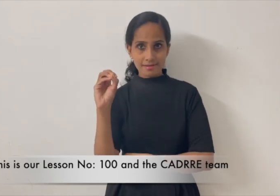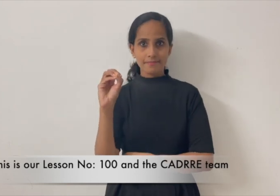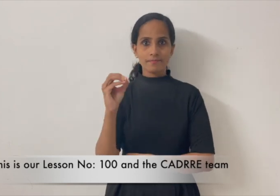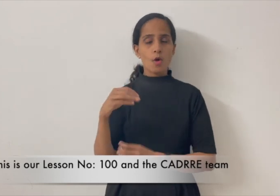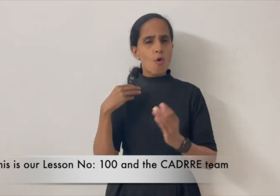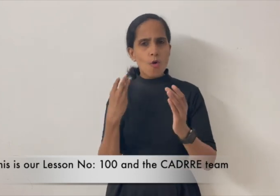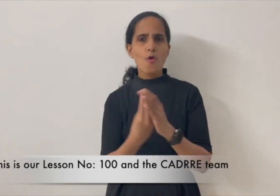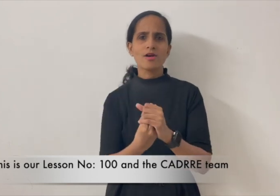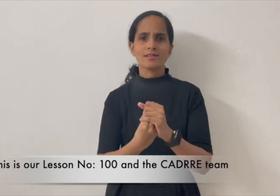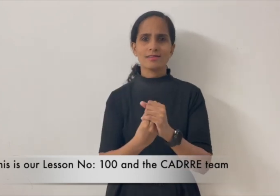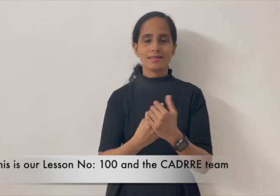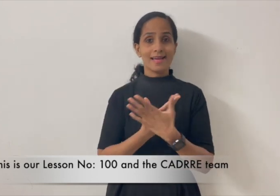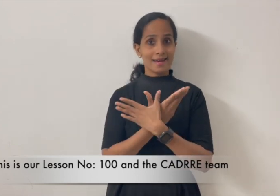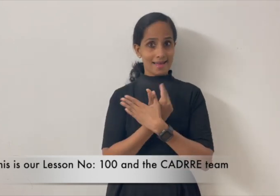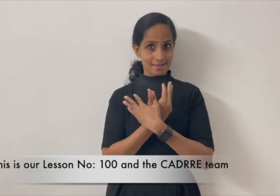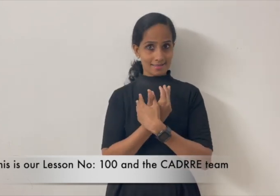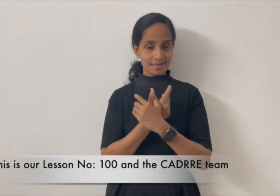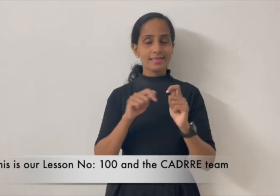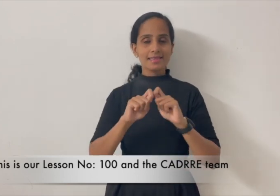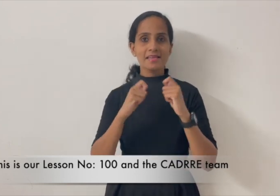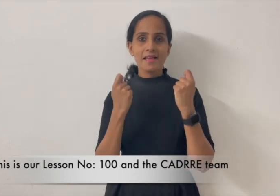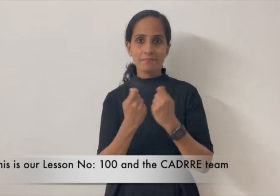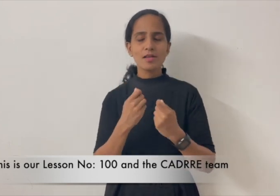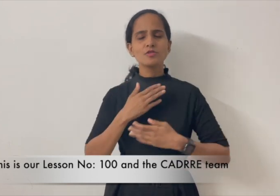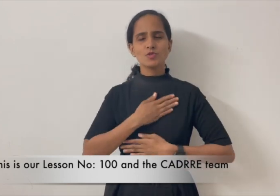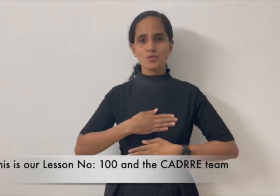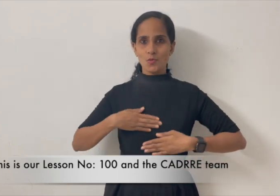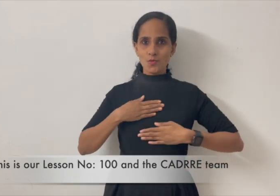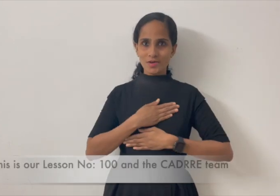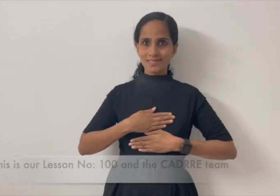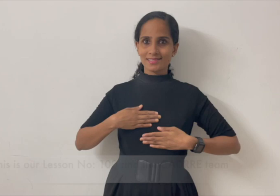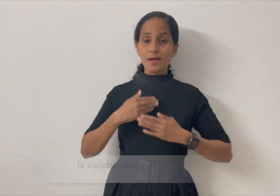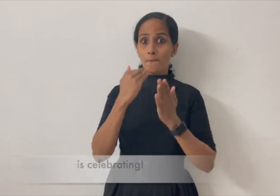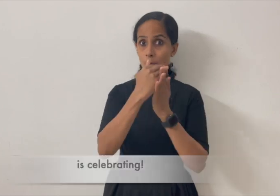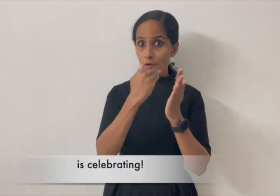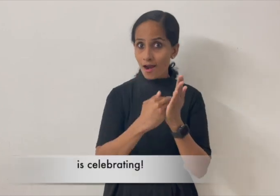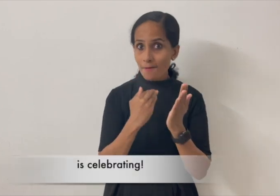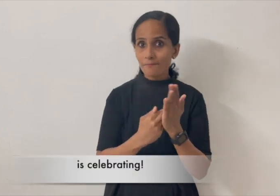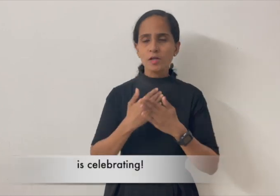And the CADRRE team is celebrating.